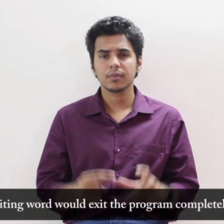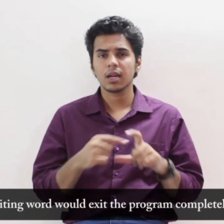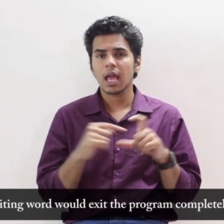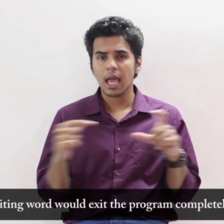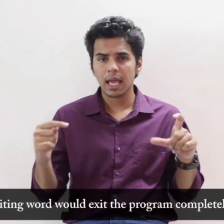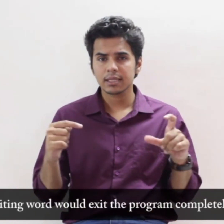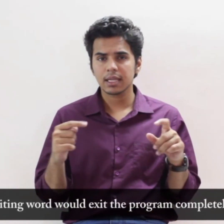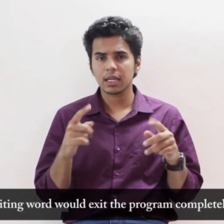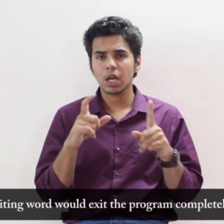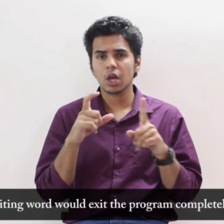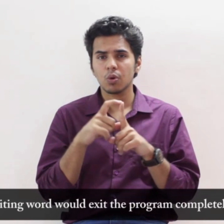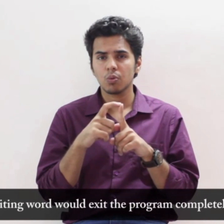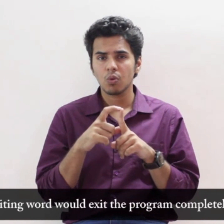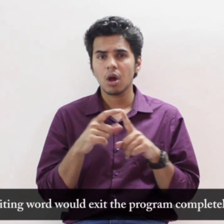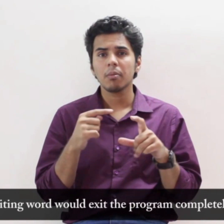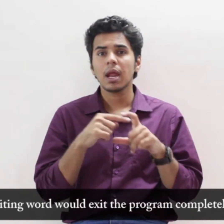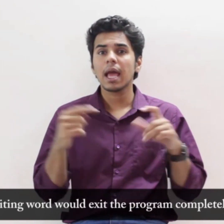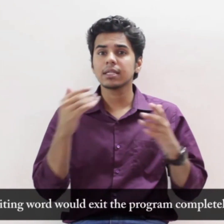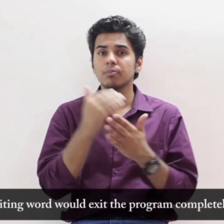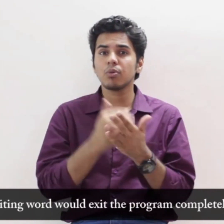Word would exit the program completely.